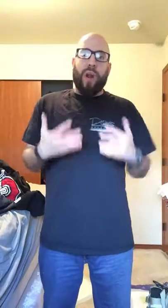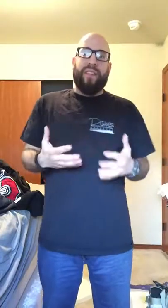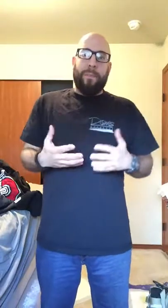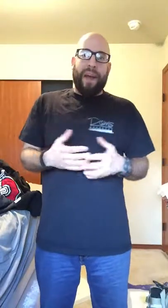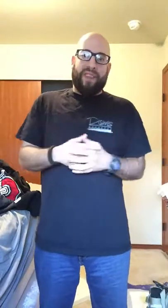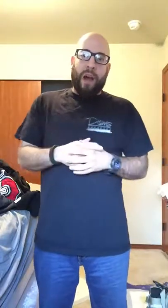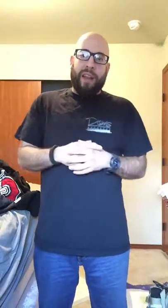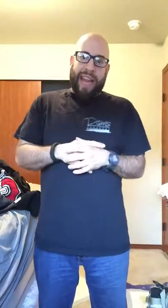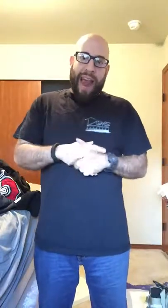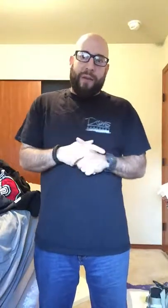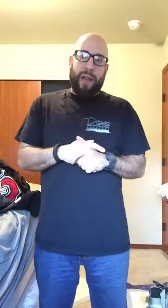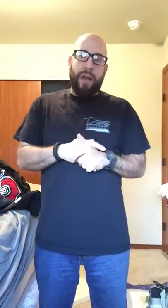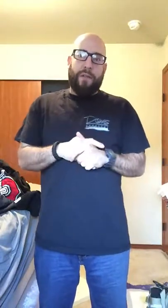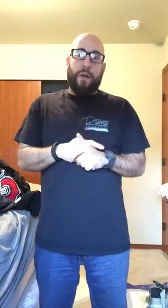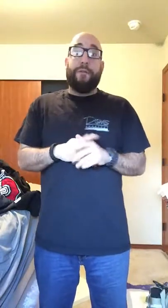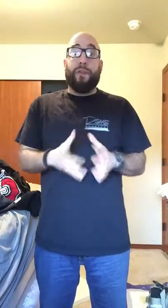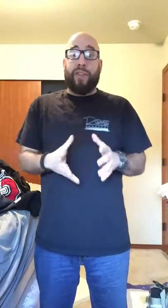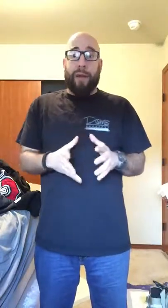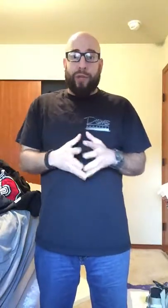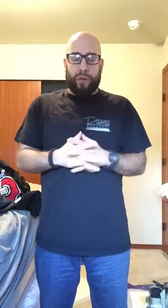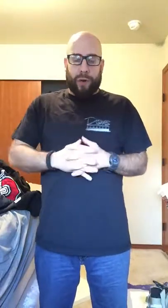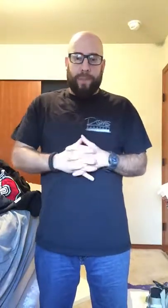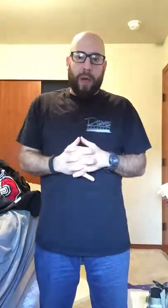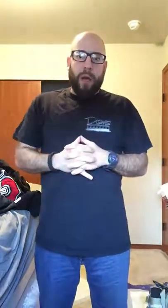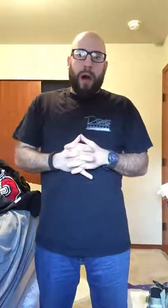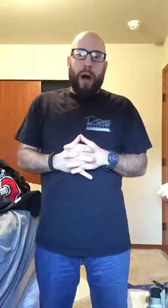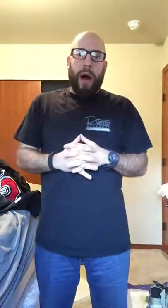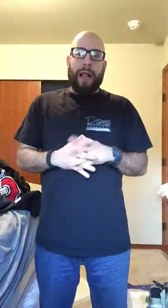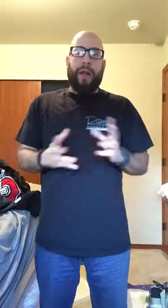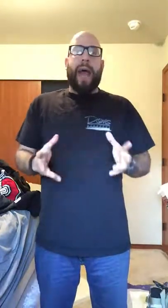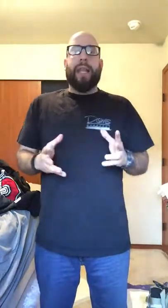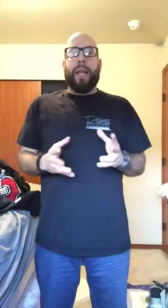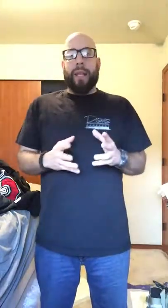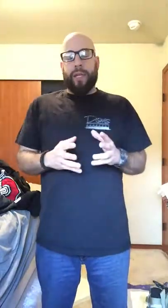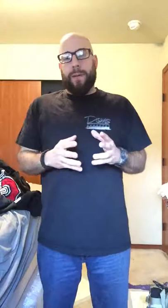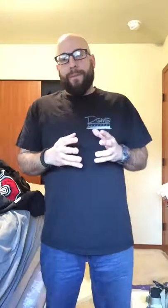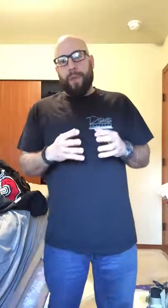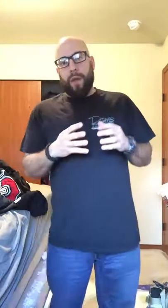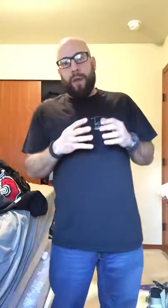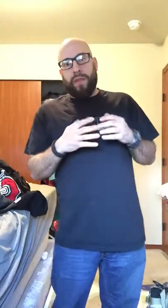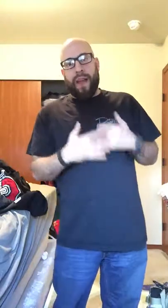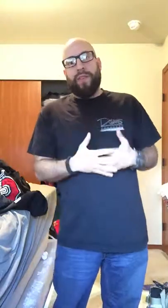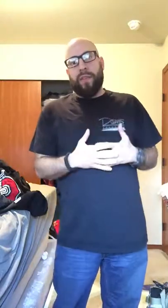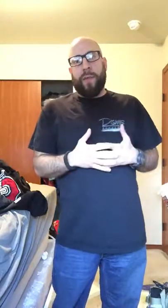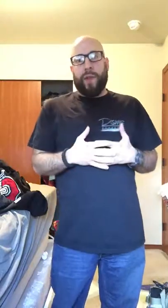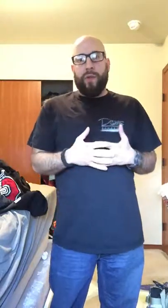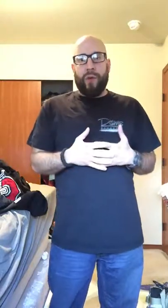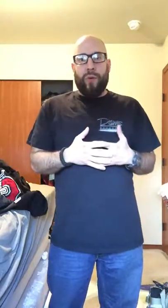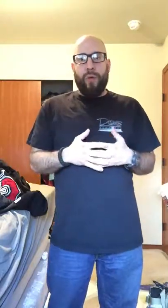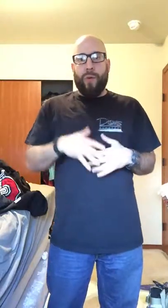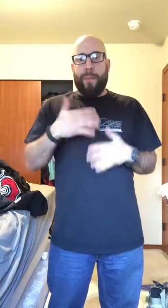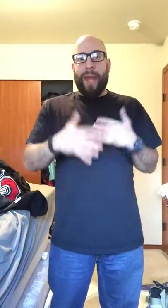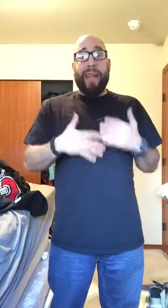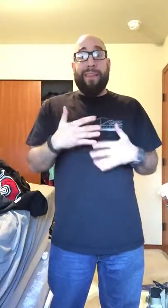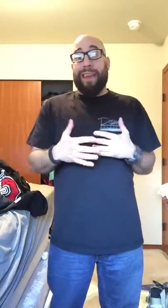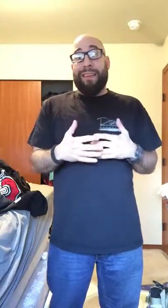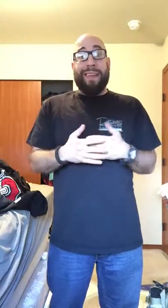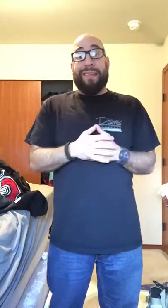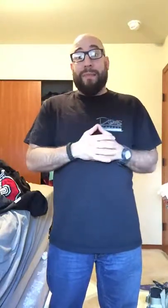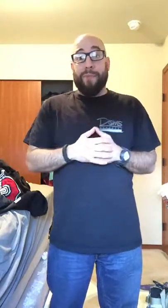is the best gun to carry for a first-time shooter. I look at it like this. This is obviously something you're new to. You want to make it as easy and as